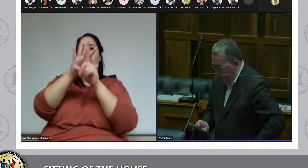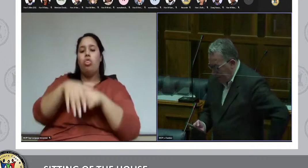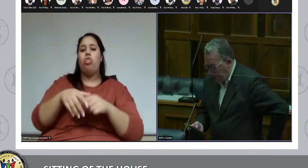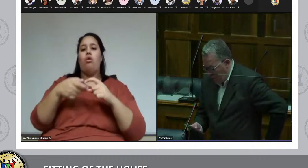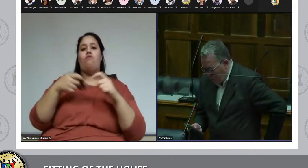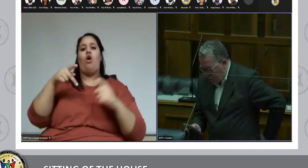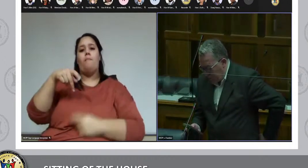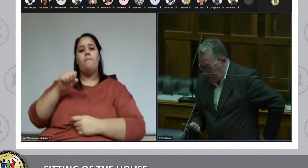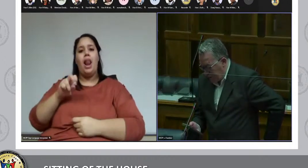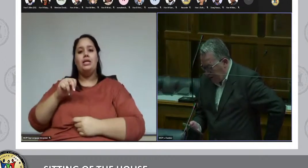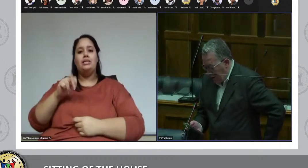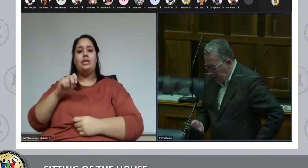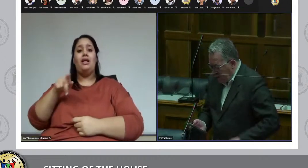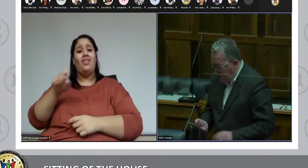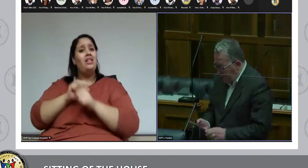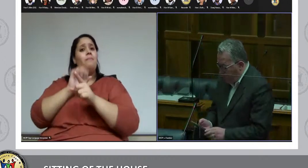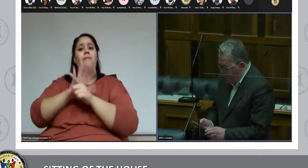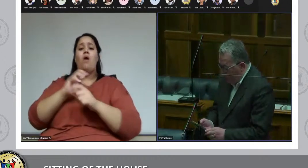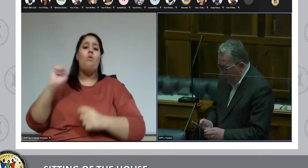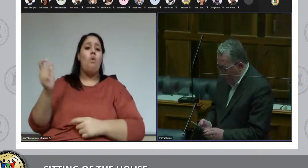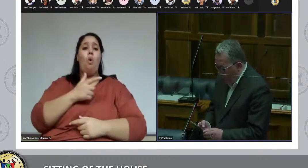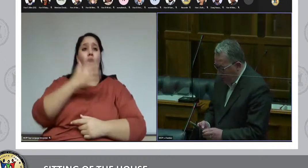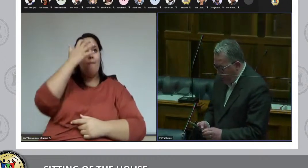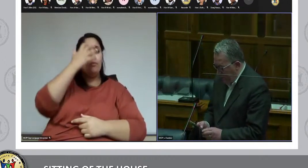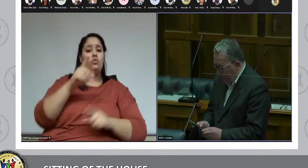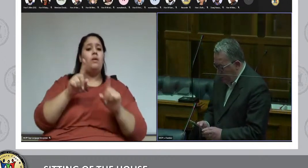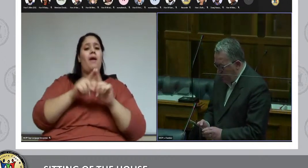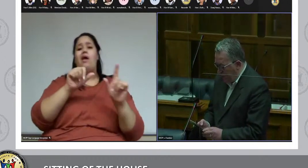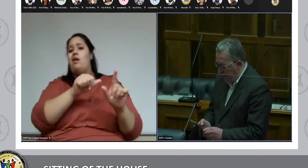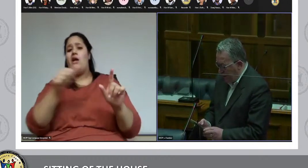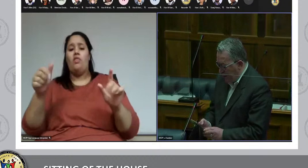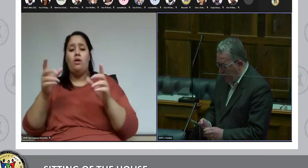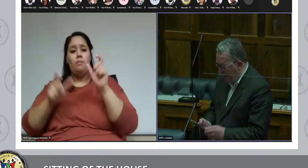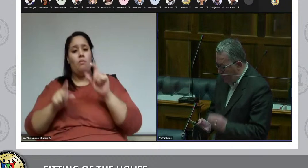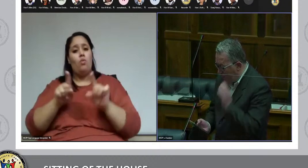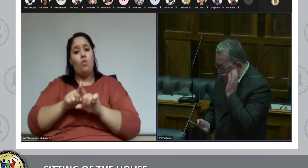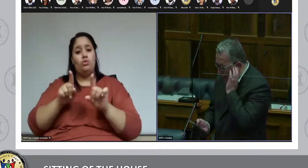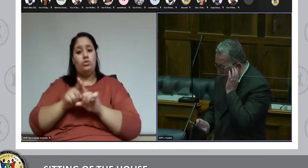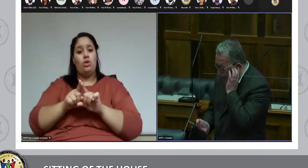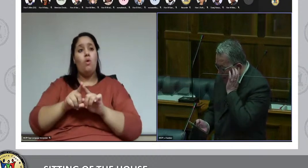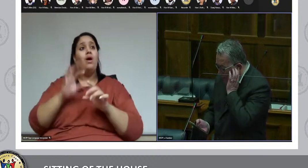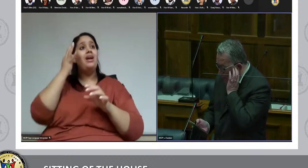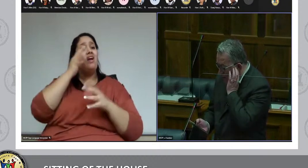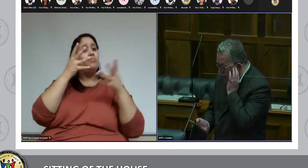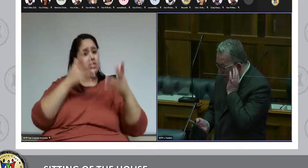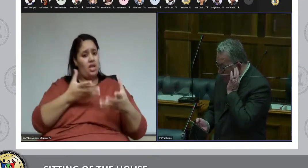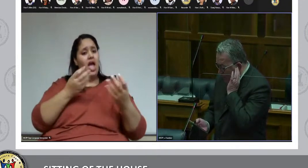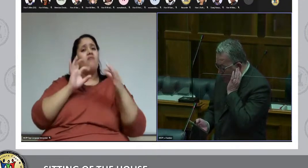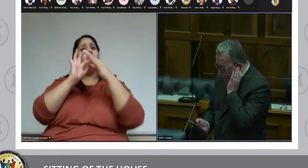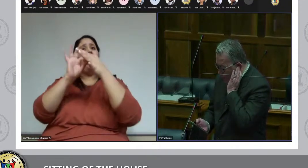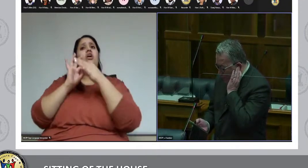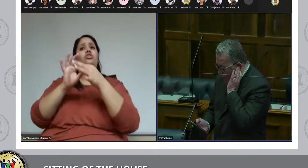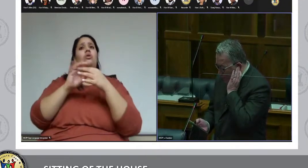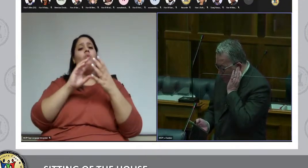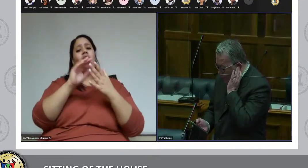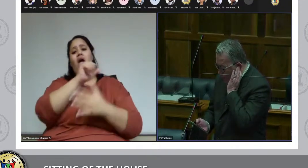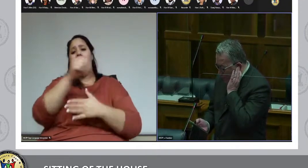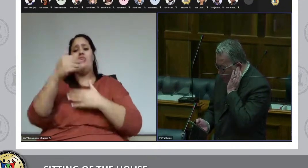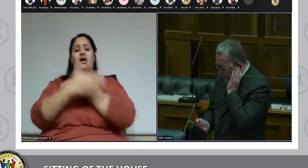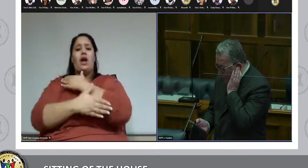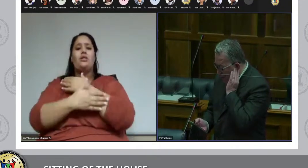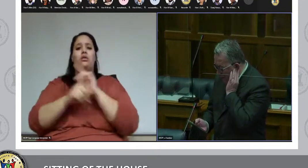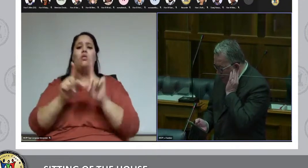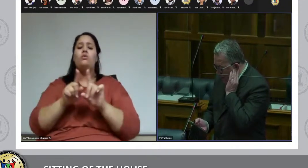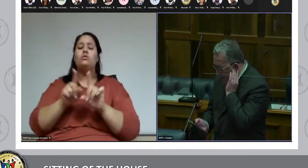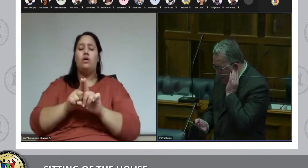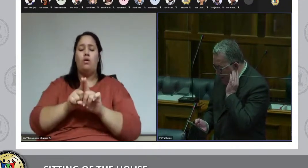us, Muslims and non-Muslims. As if this provincial government does not have relations with other countries and foreign provinces or